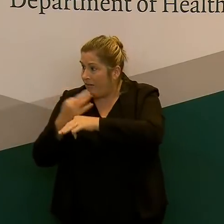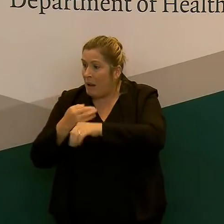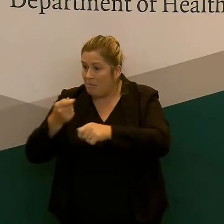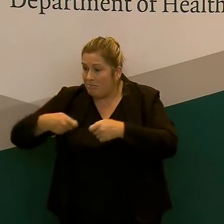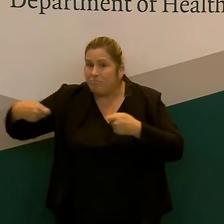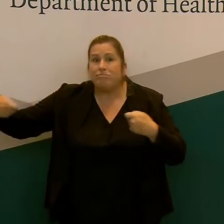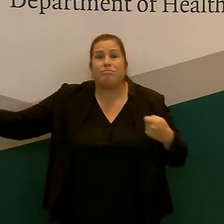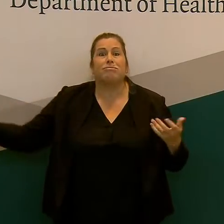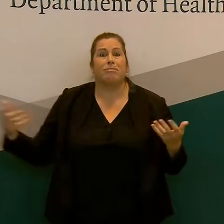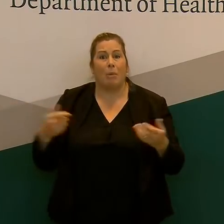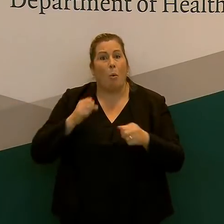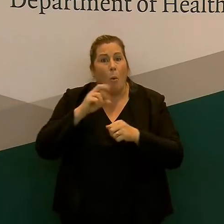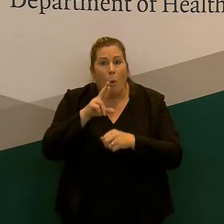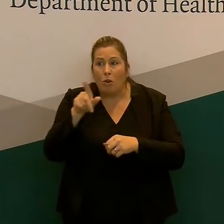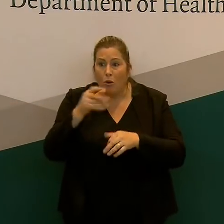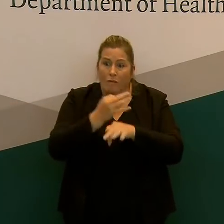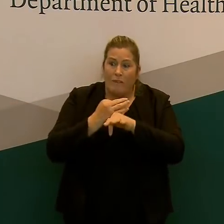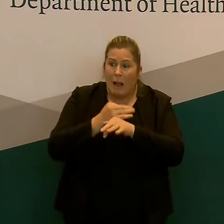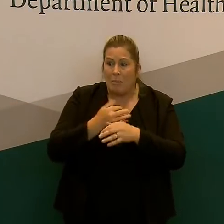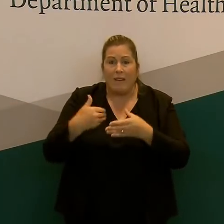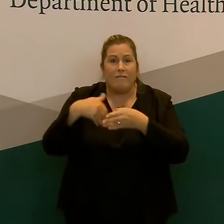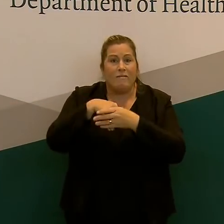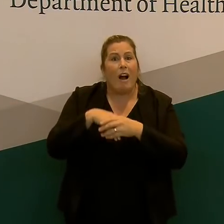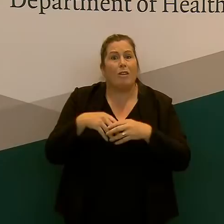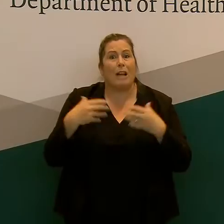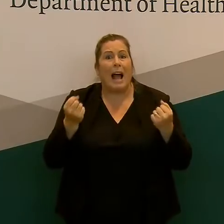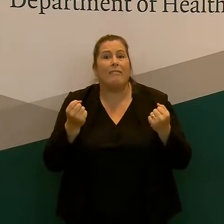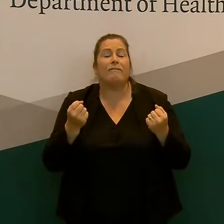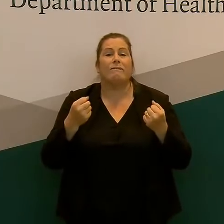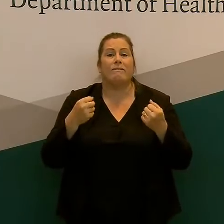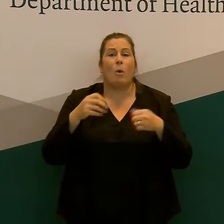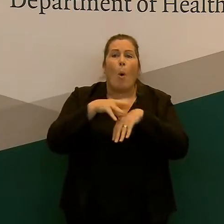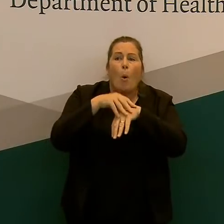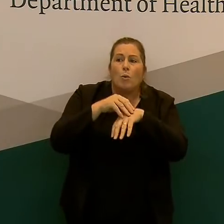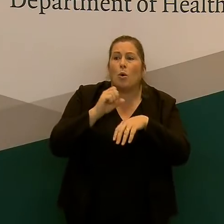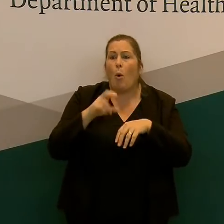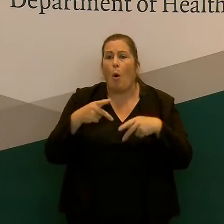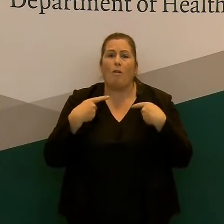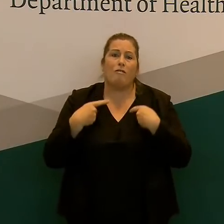your extended family or your family involves people with vulnerable, or